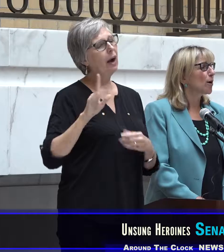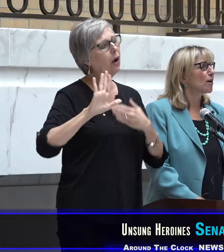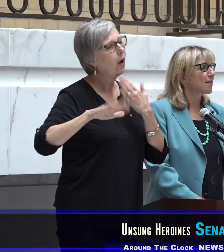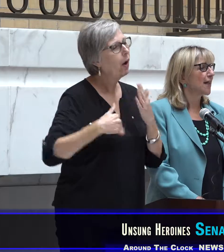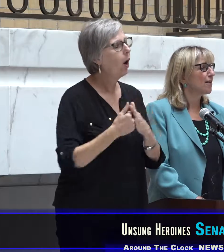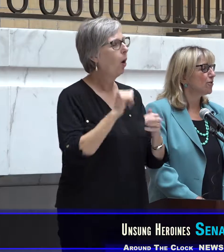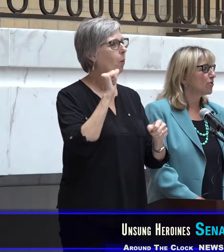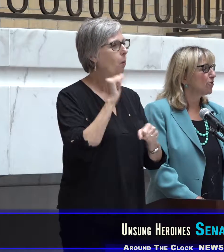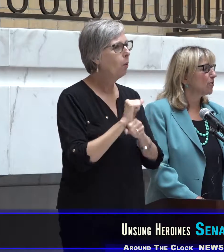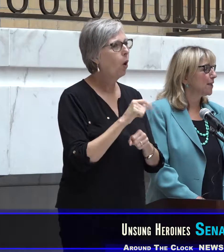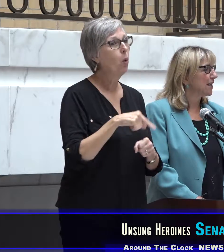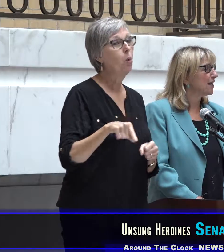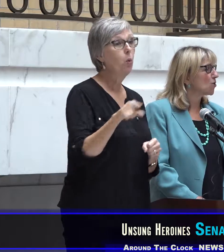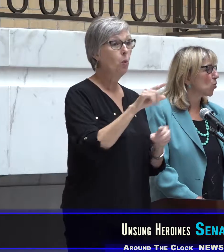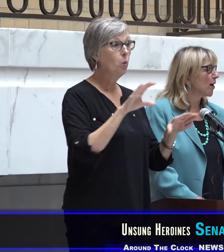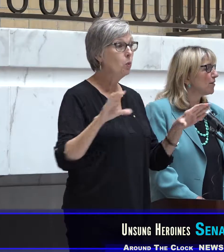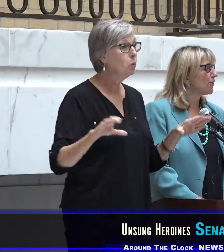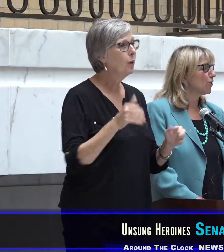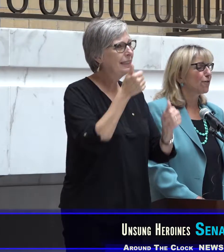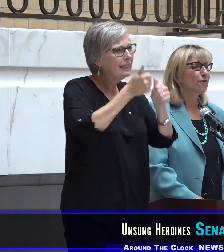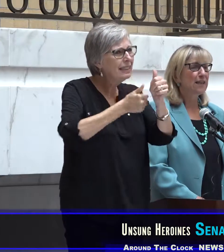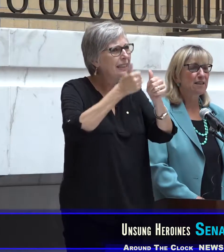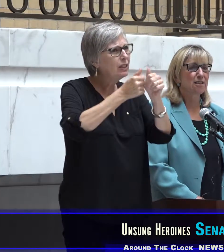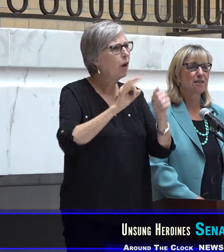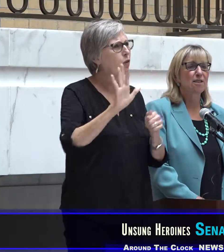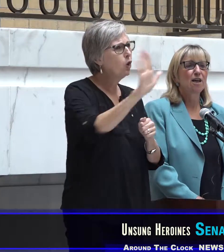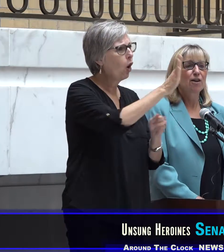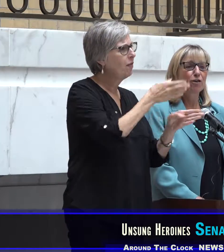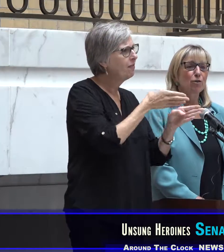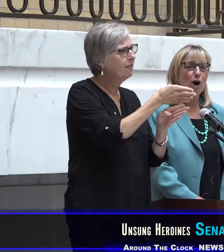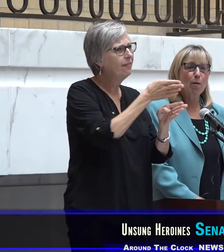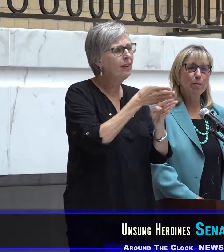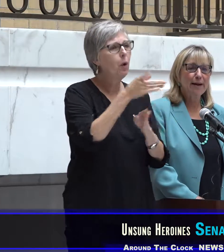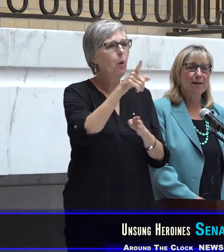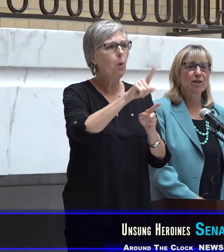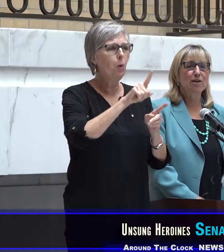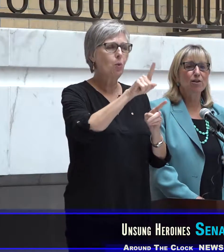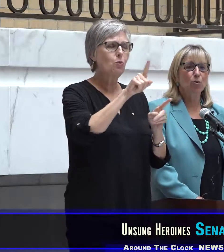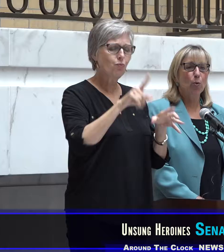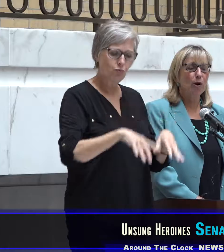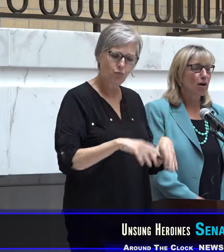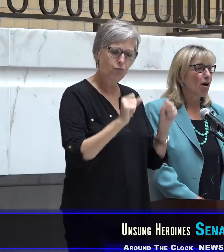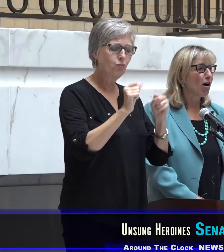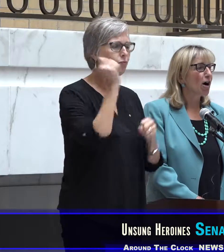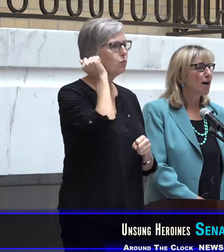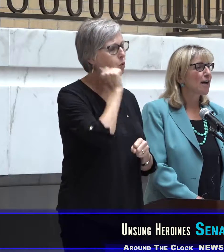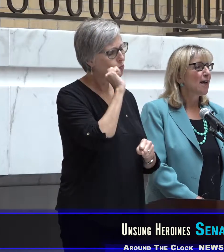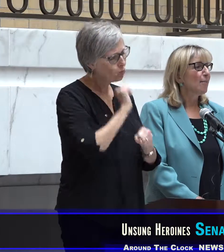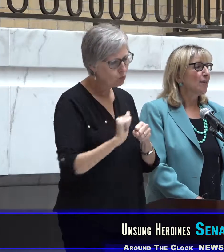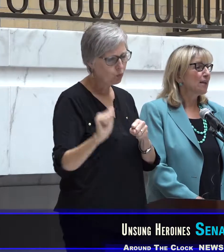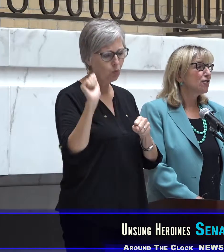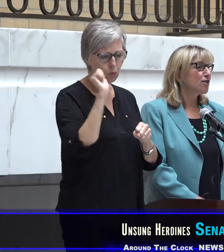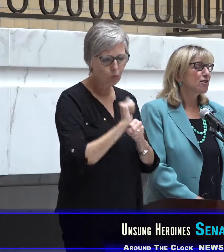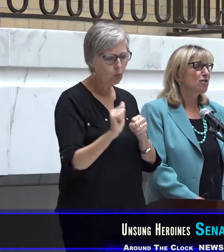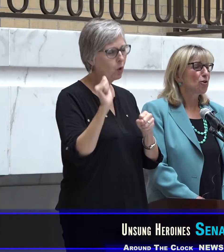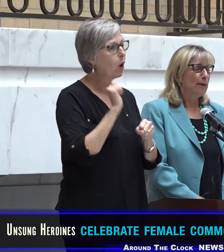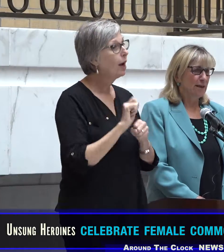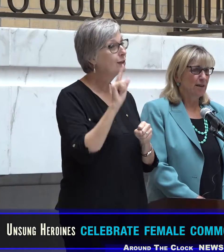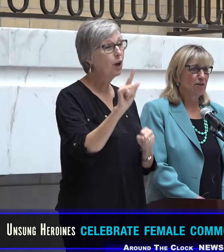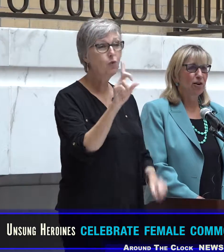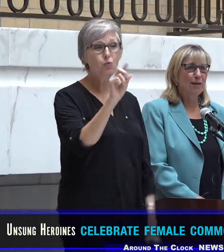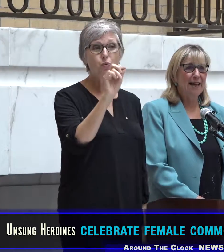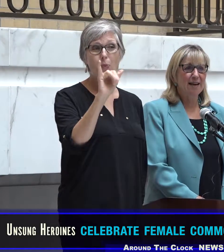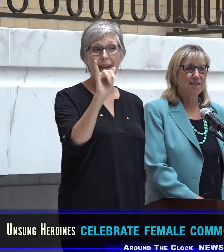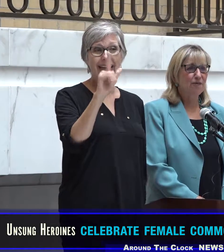all the work that you do in each one of your fields, you go about it, you work hard, and you just do